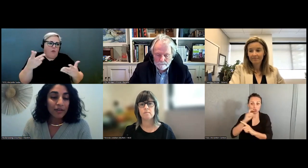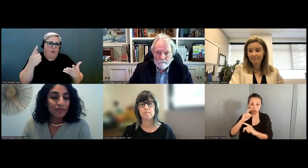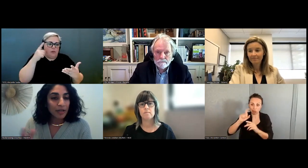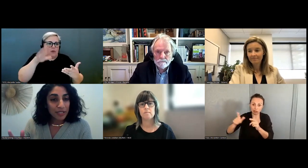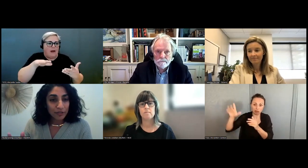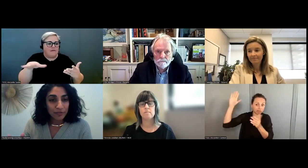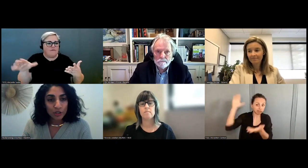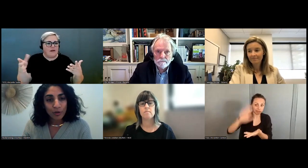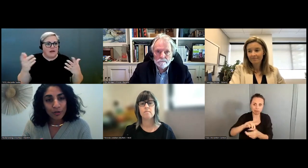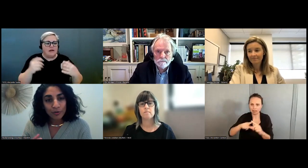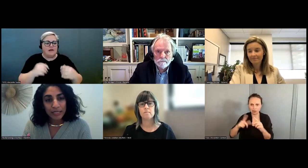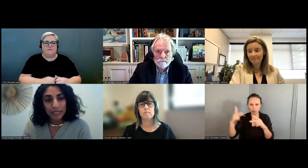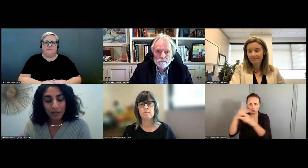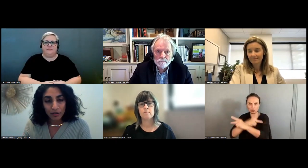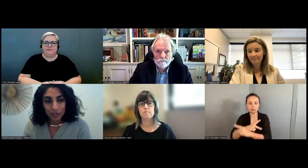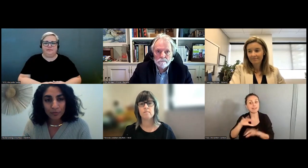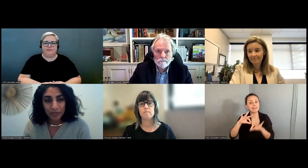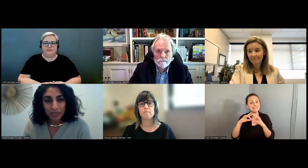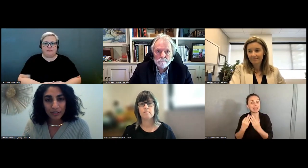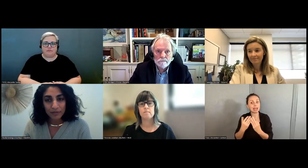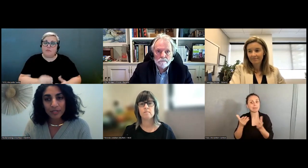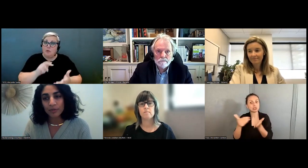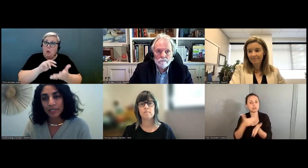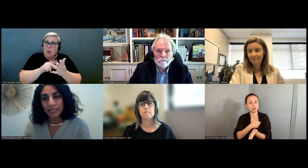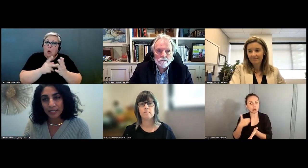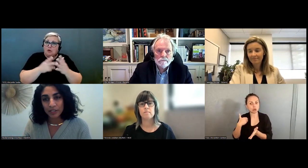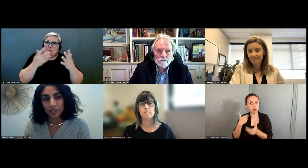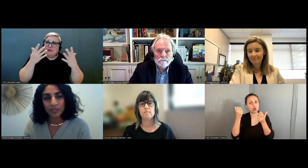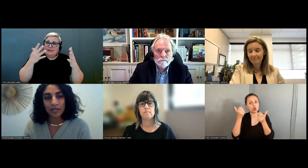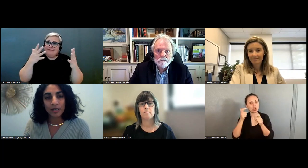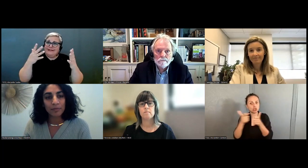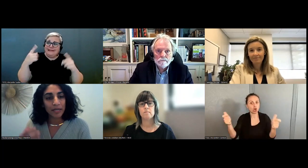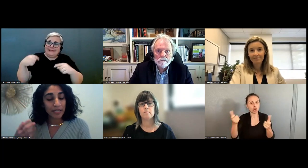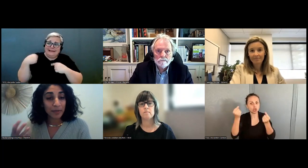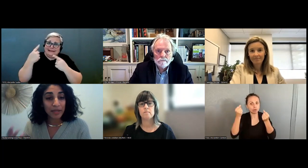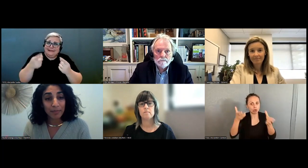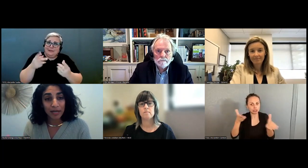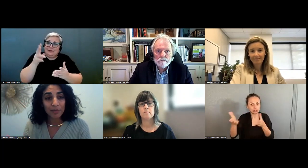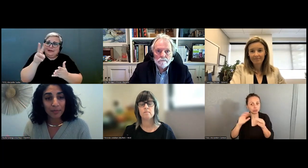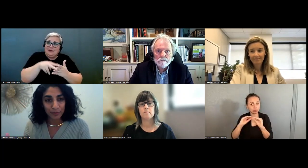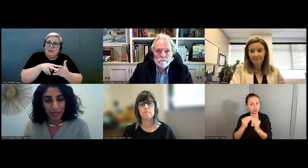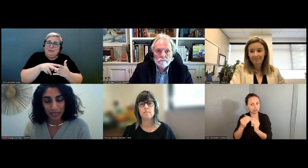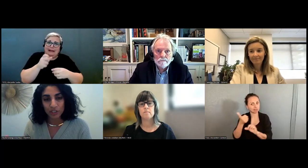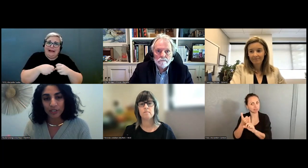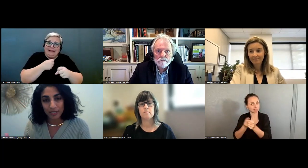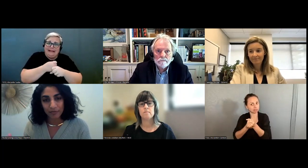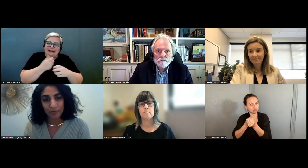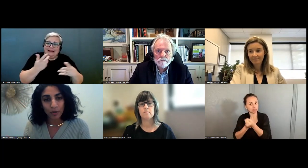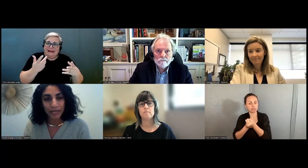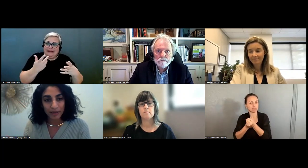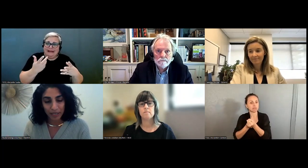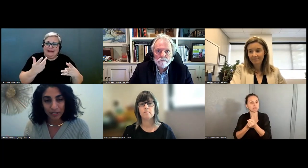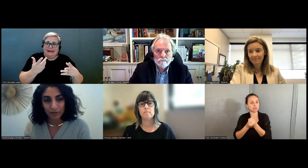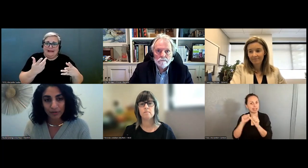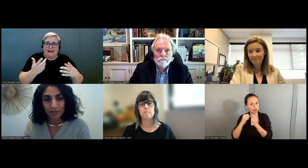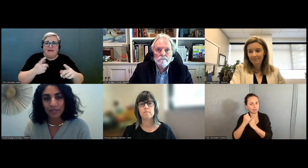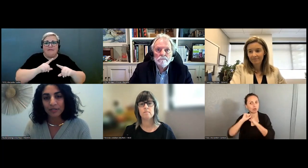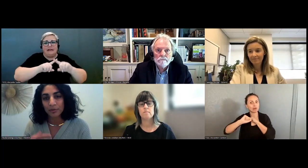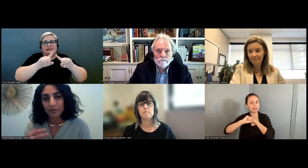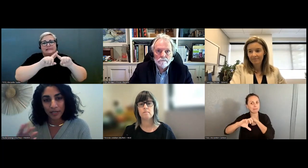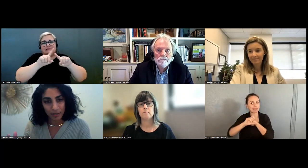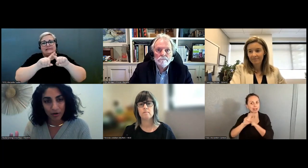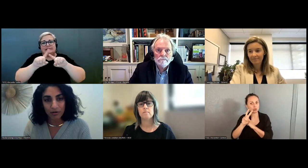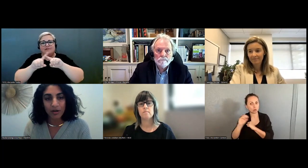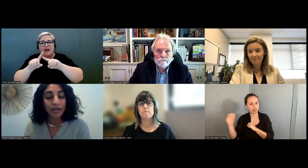eliminated. Family Service Toronto is a large multi-service organization that has been the backbone agency for Campaign